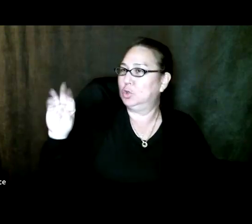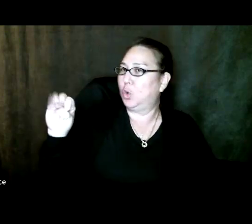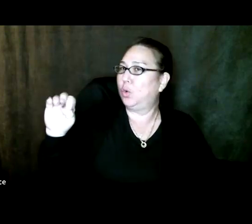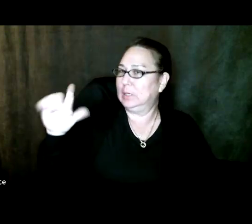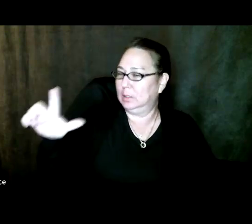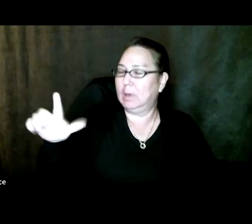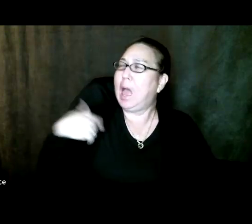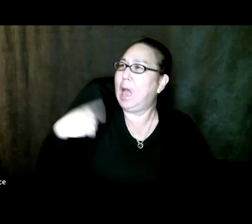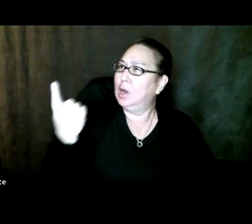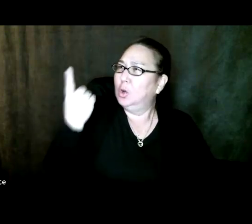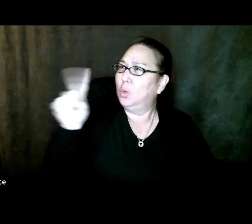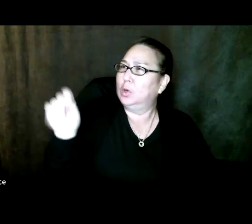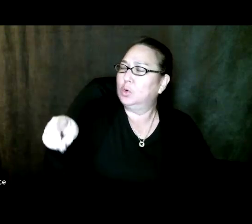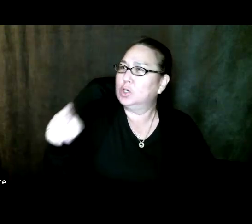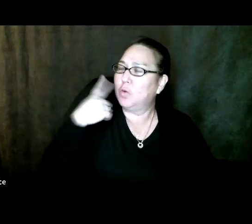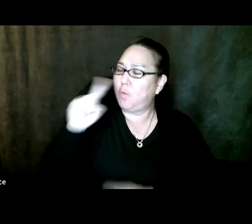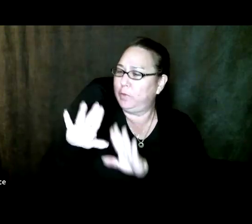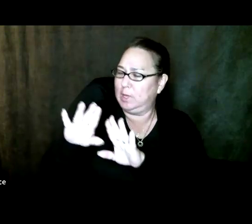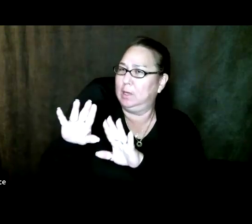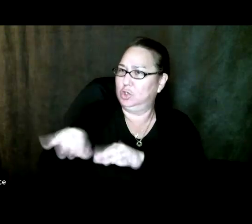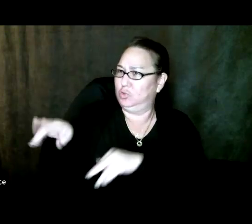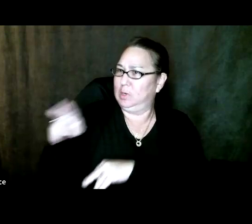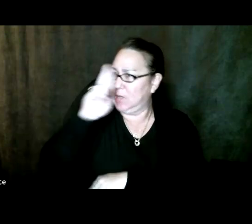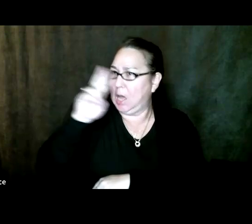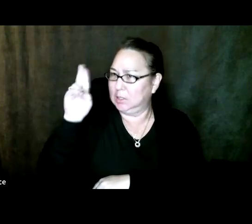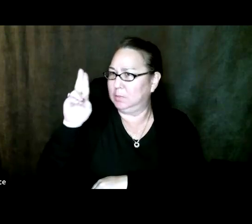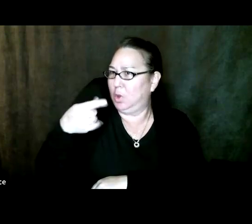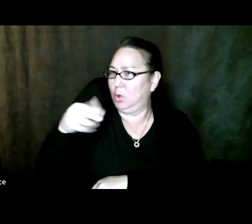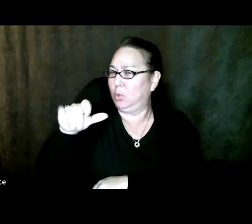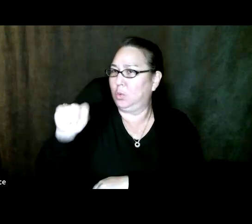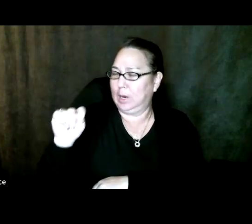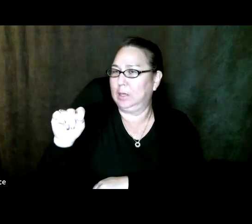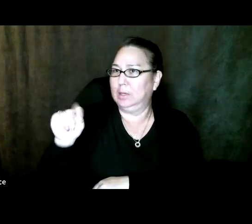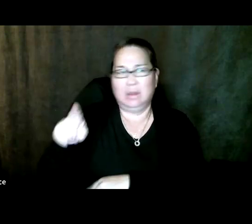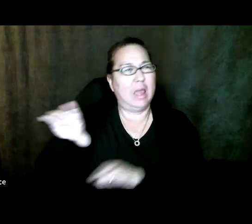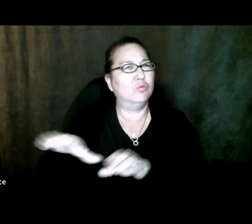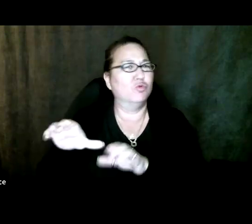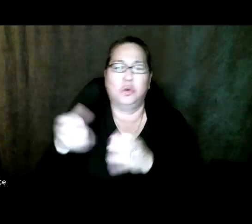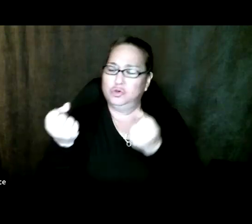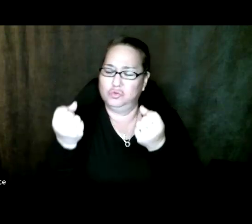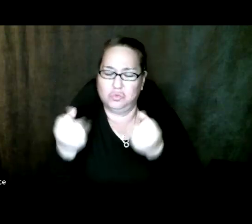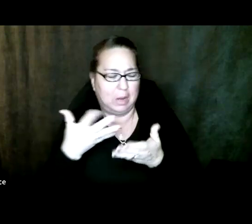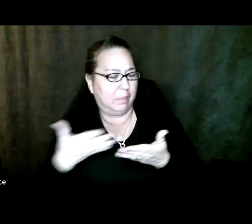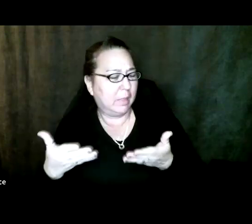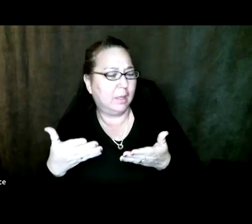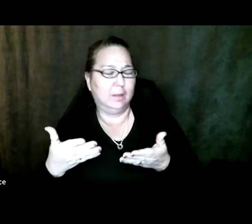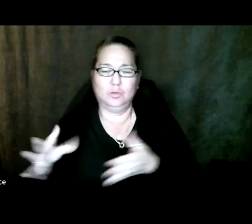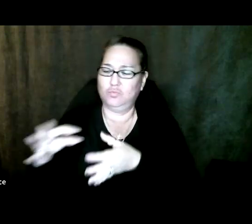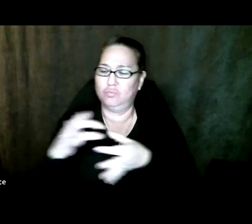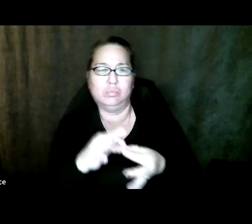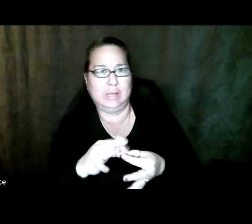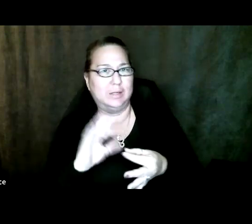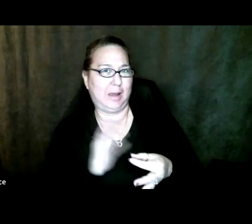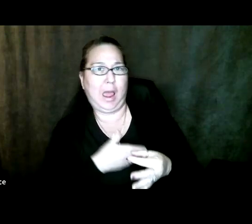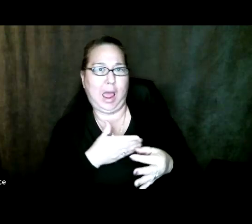and extraordinarily grateful to the partnership with Children's Hospital. They do so many things with us around our students'